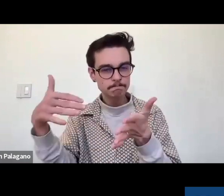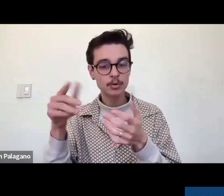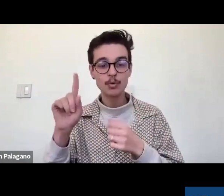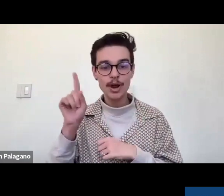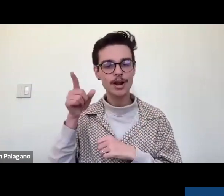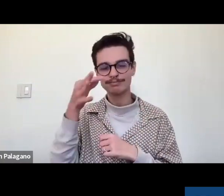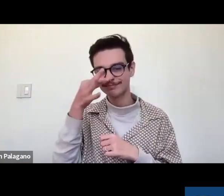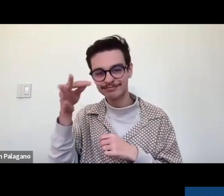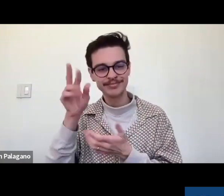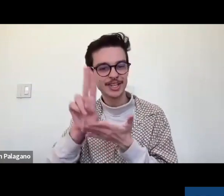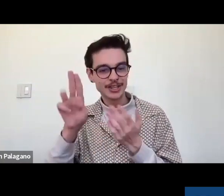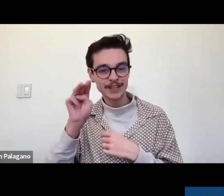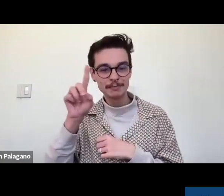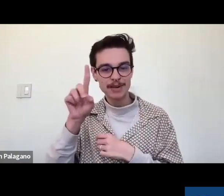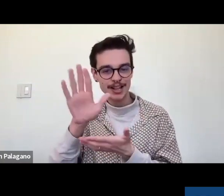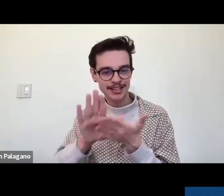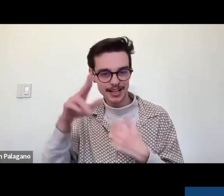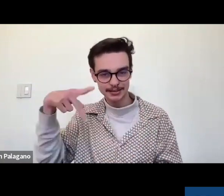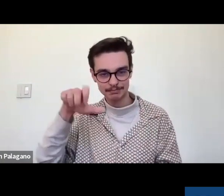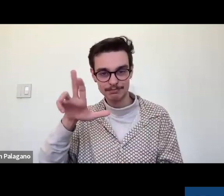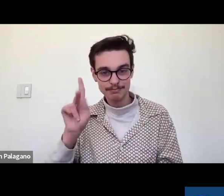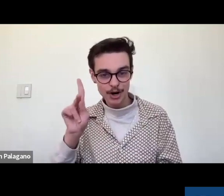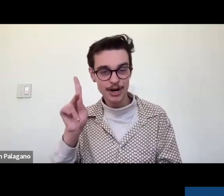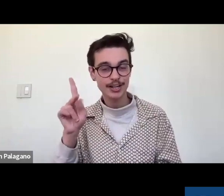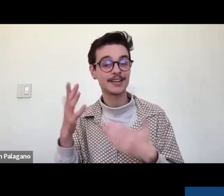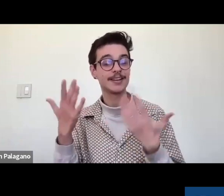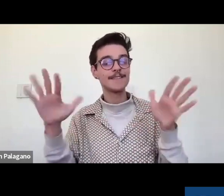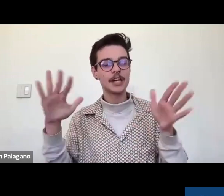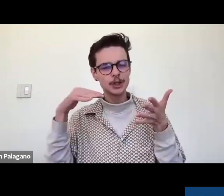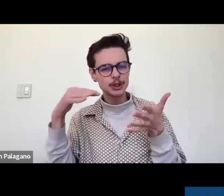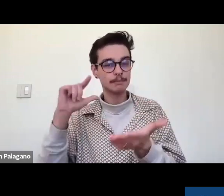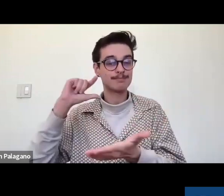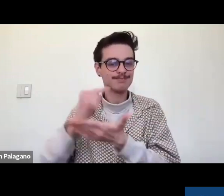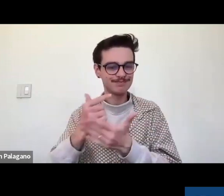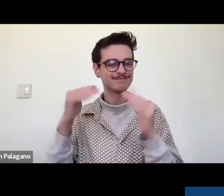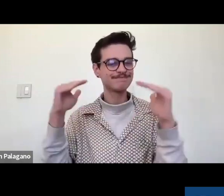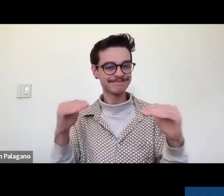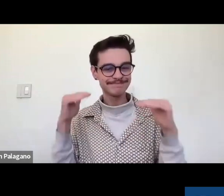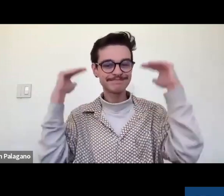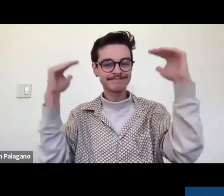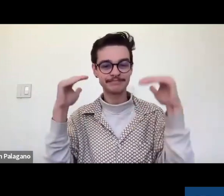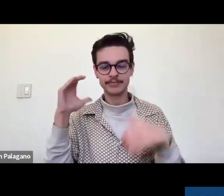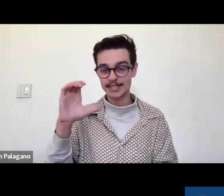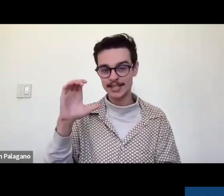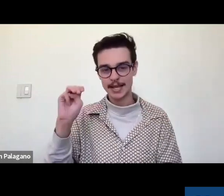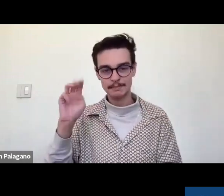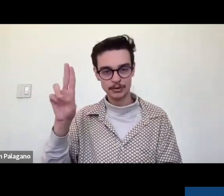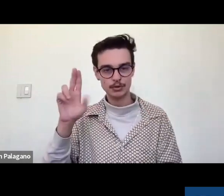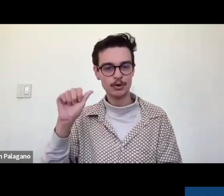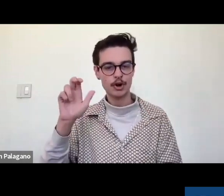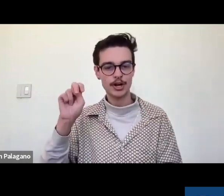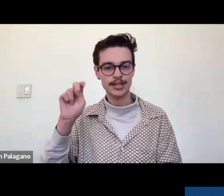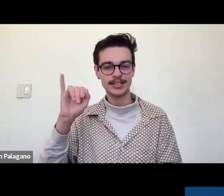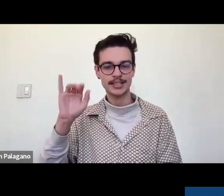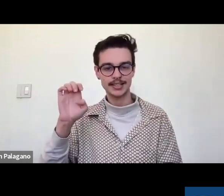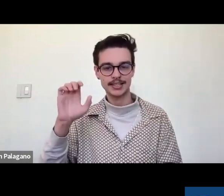Dr. Booth received his PhD from just up the road at the University of Maryland, College Park,